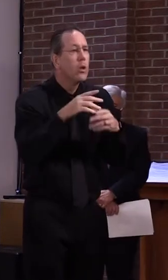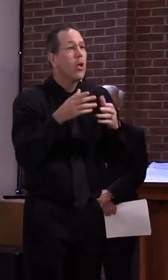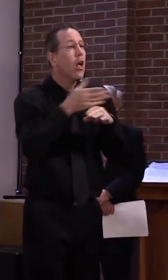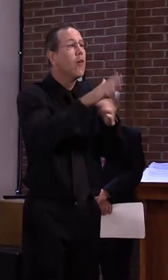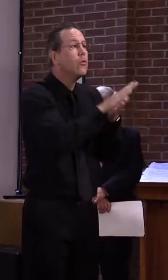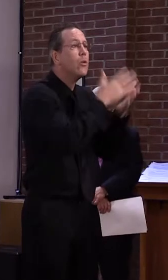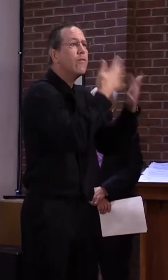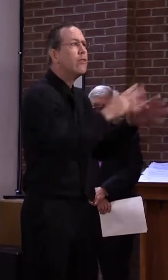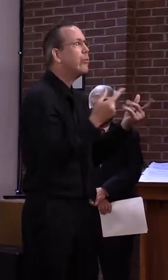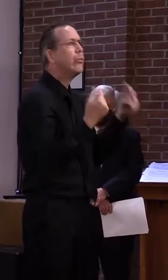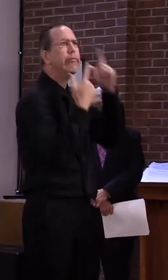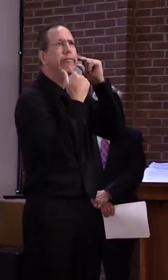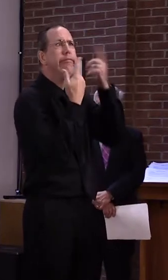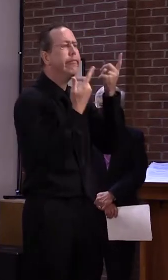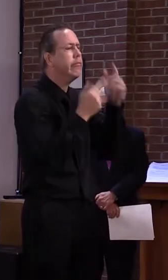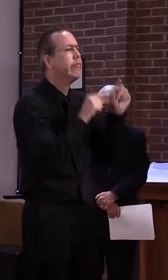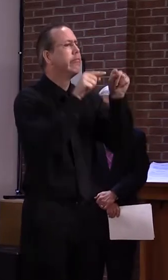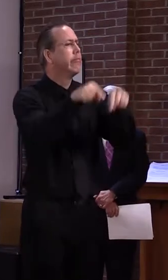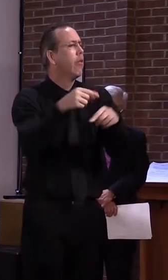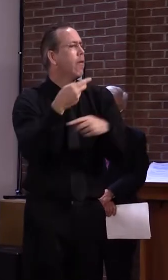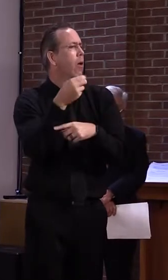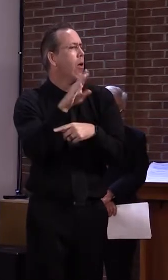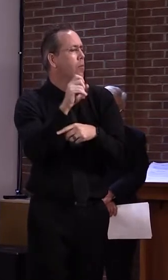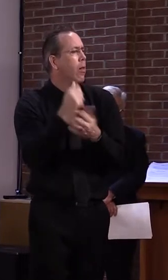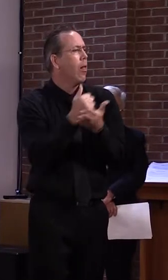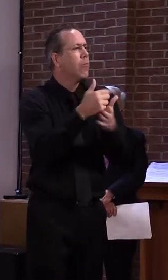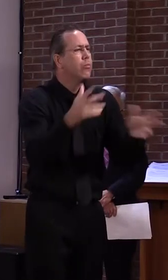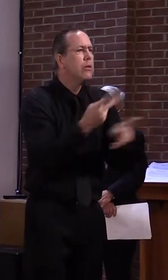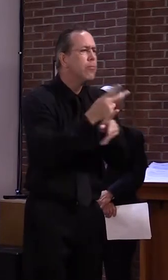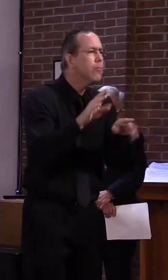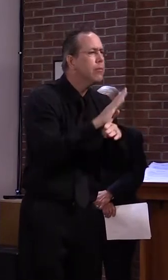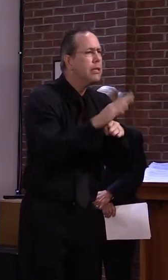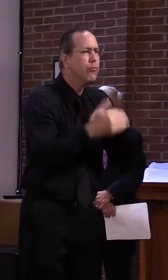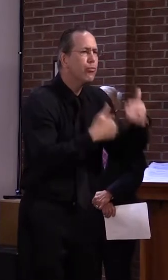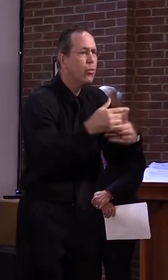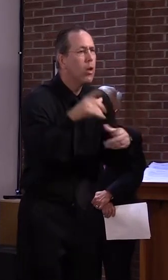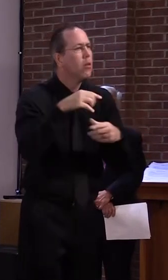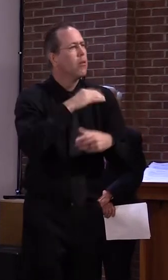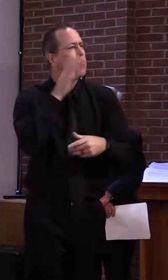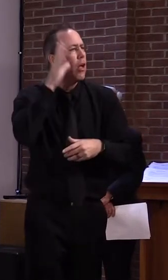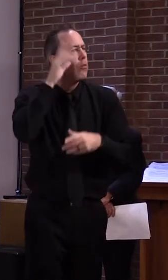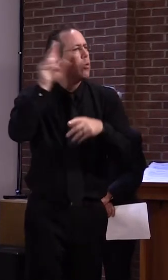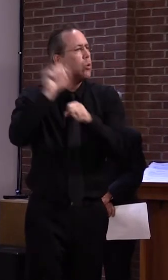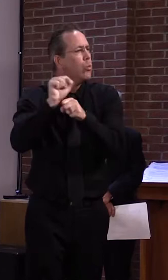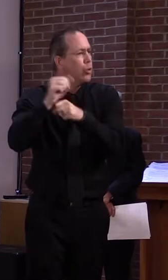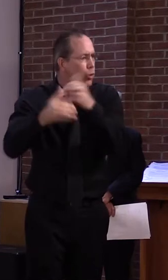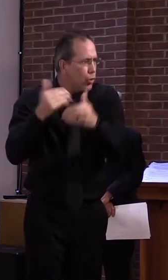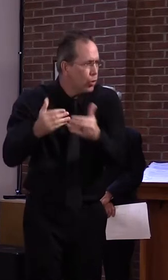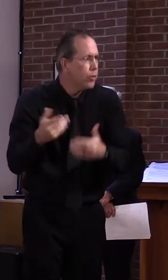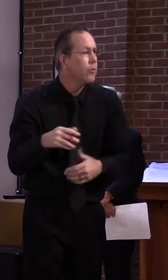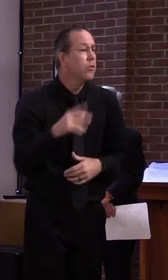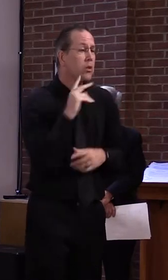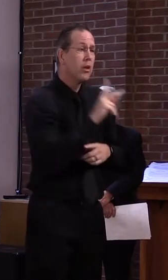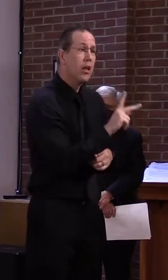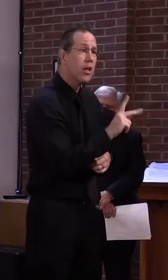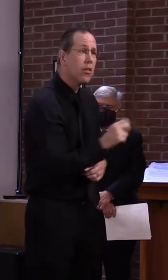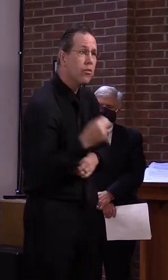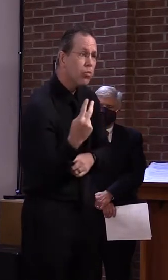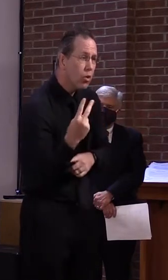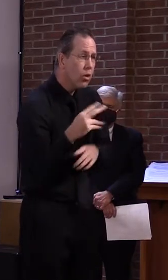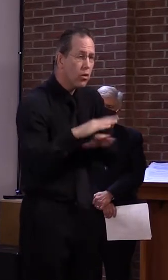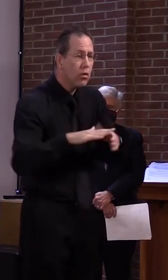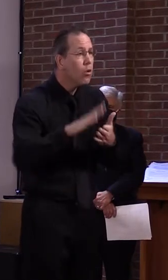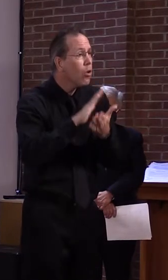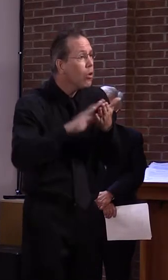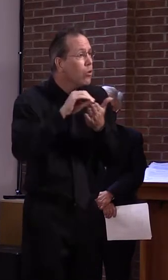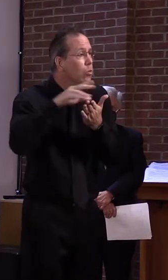Whether it's K-12 schools, childcare, higher ed, retail, manufacturing, or healthcare, throughout